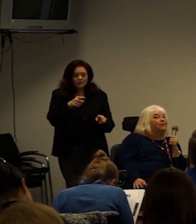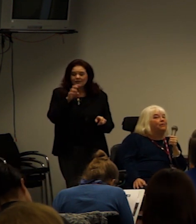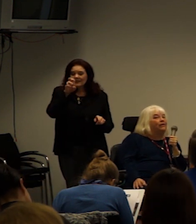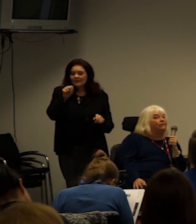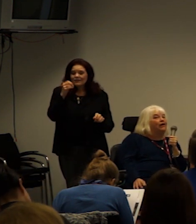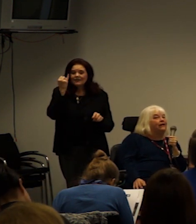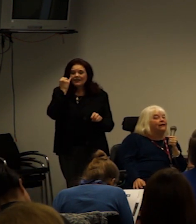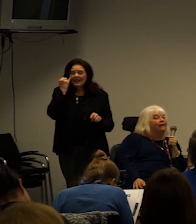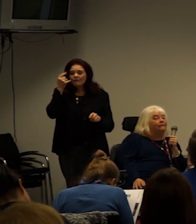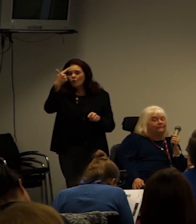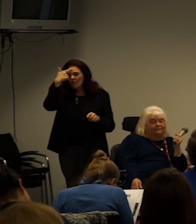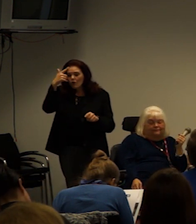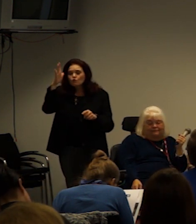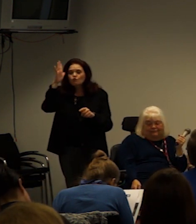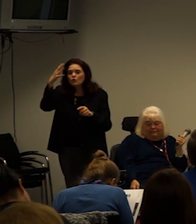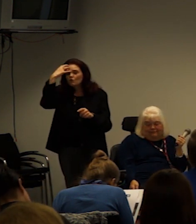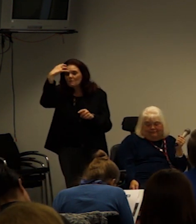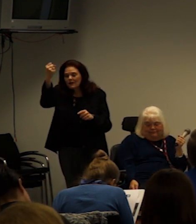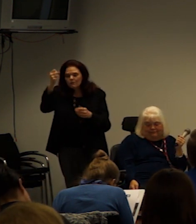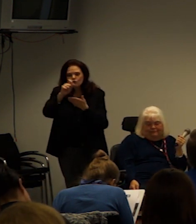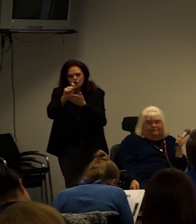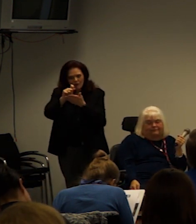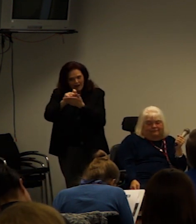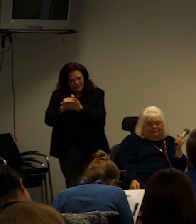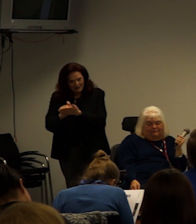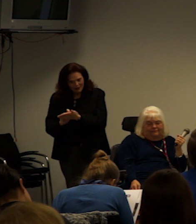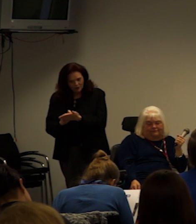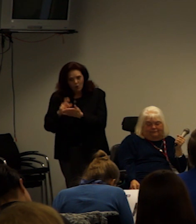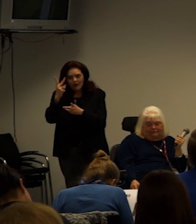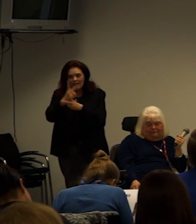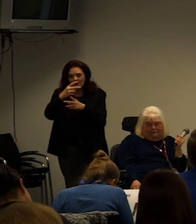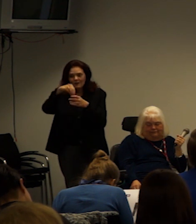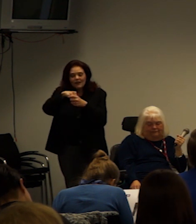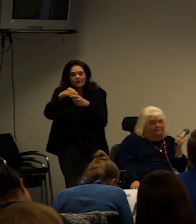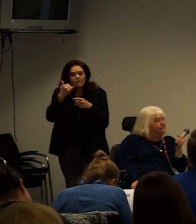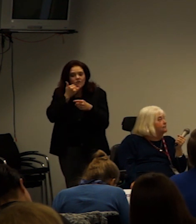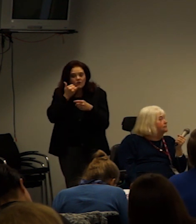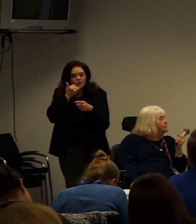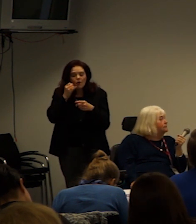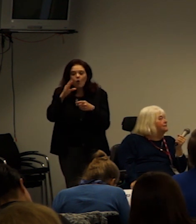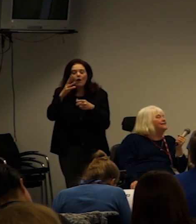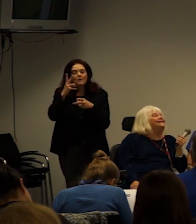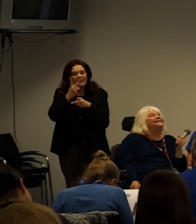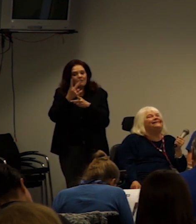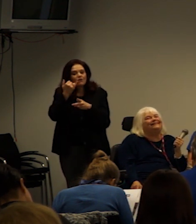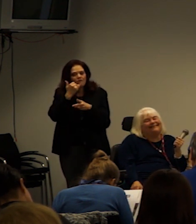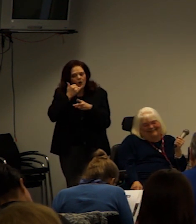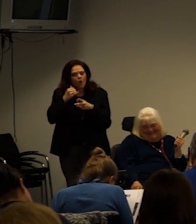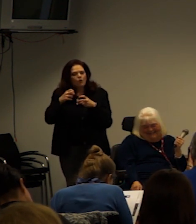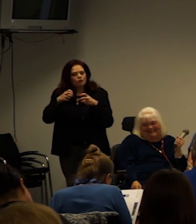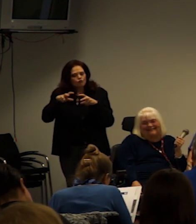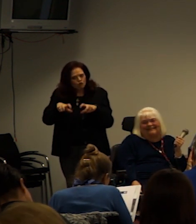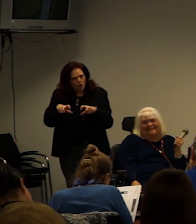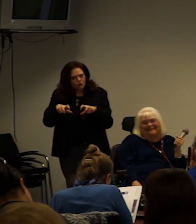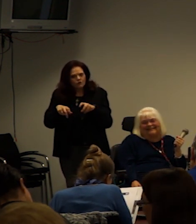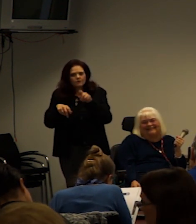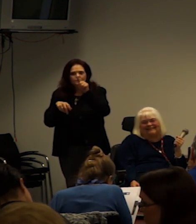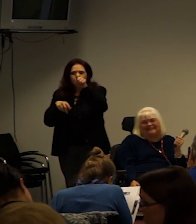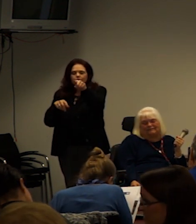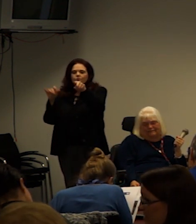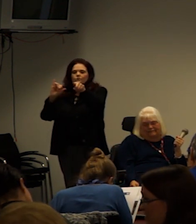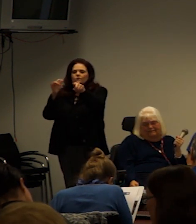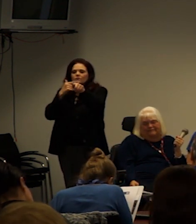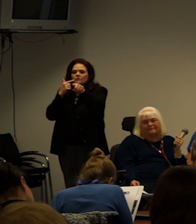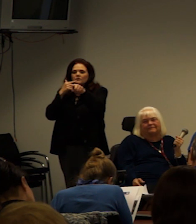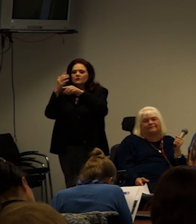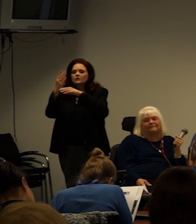think you'll remember it, write it down. Or keep it in your phone, but then for heaven's sakes, keep the phone charged up. This is also something good to